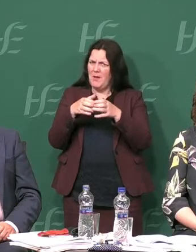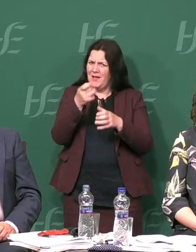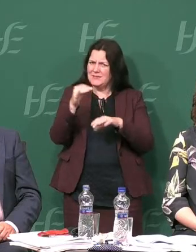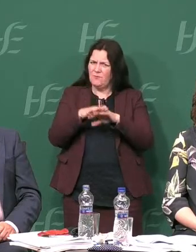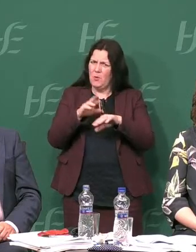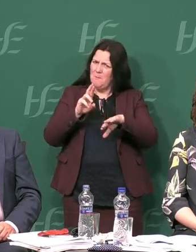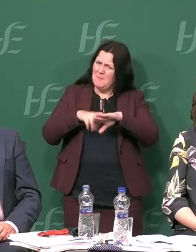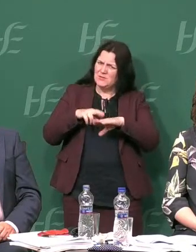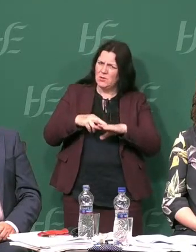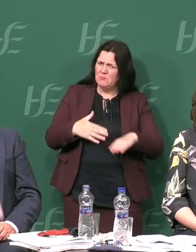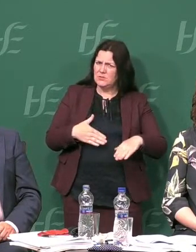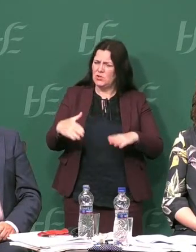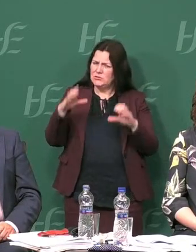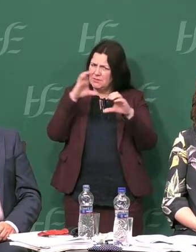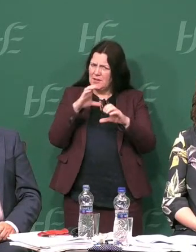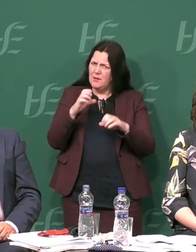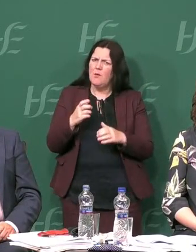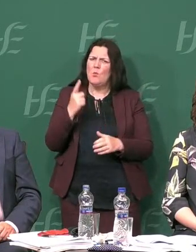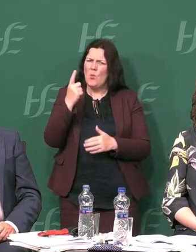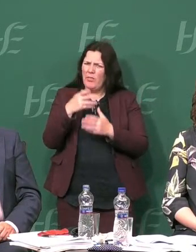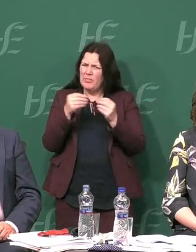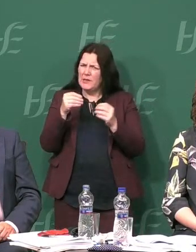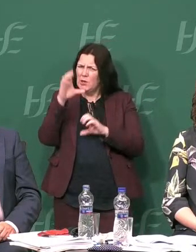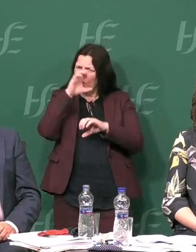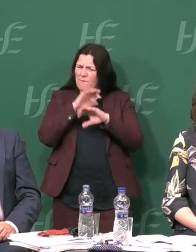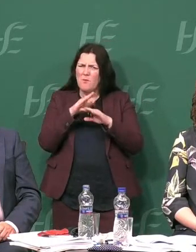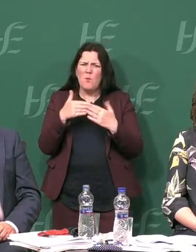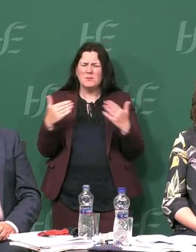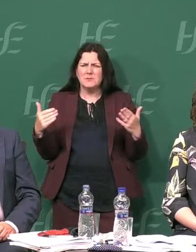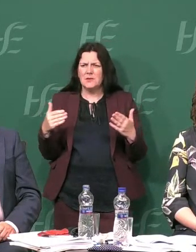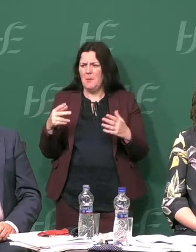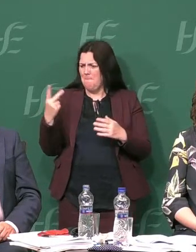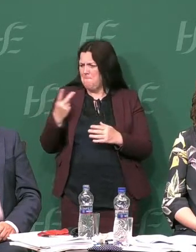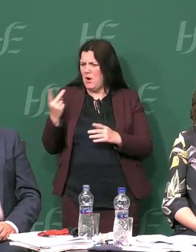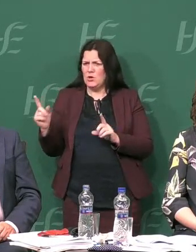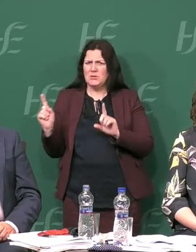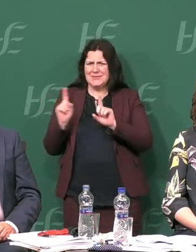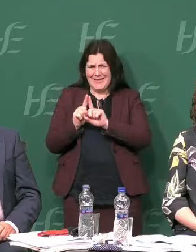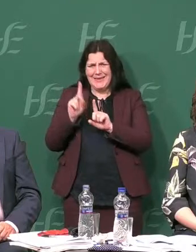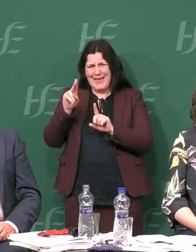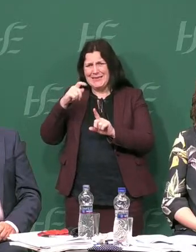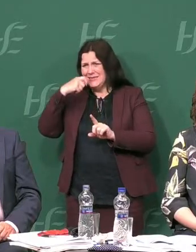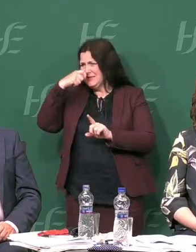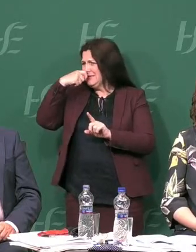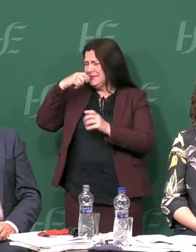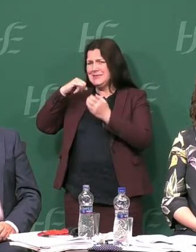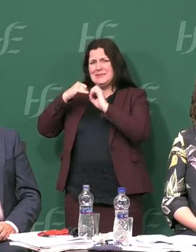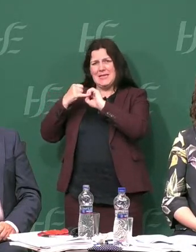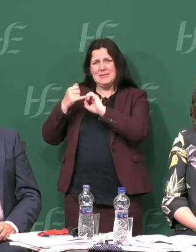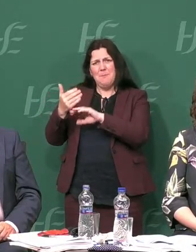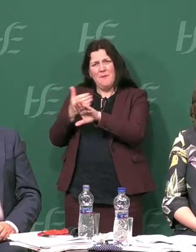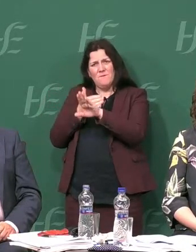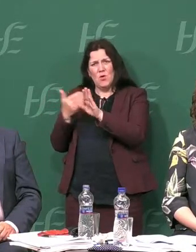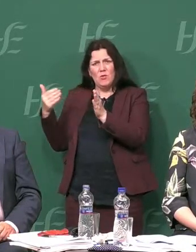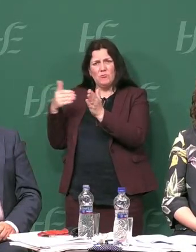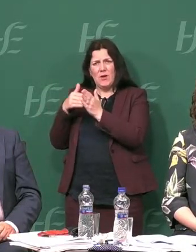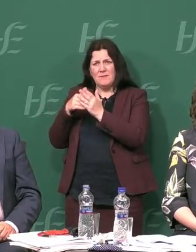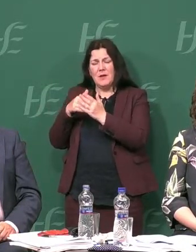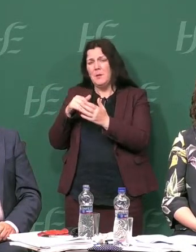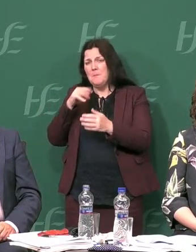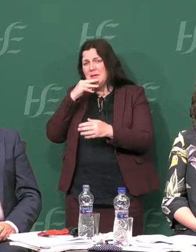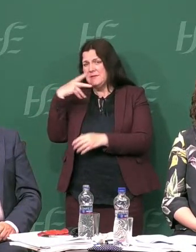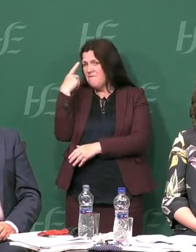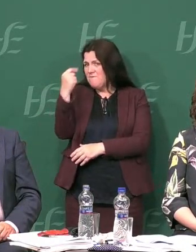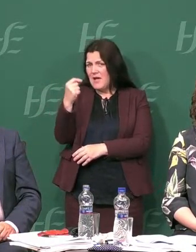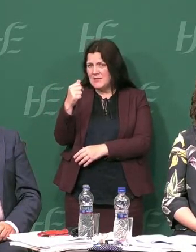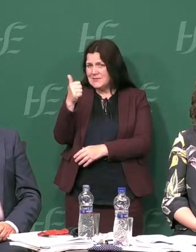care, and one of the things they're looking for is perhaps that partners could be tested before they go into a hospital, either antigen